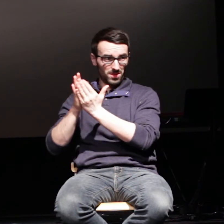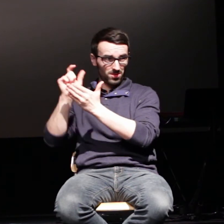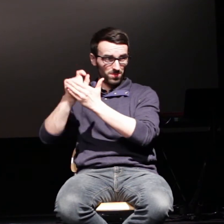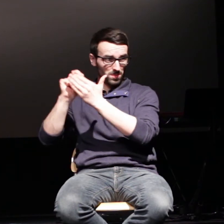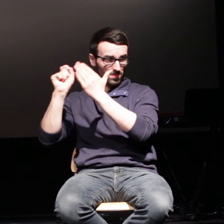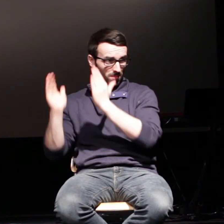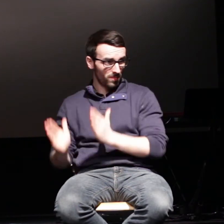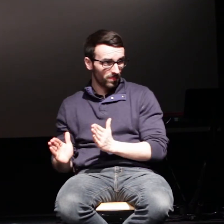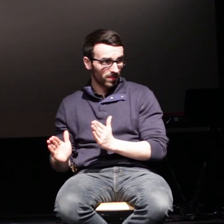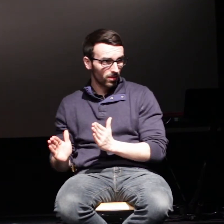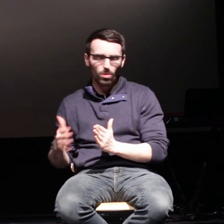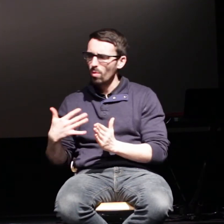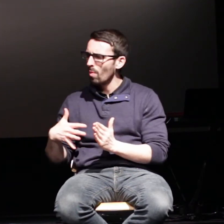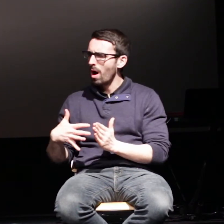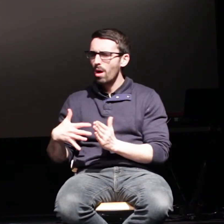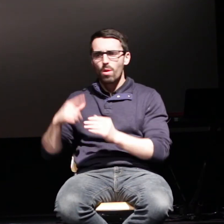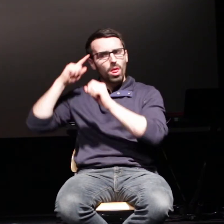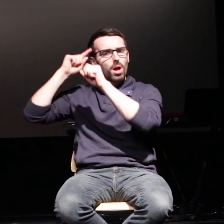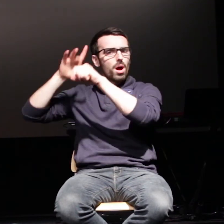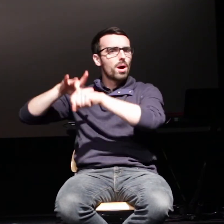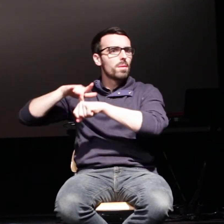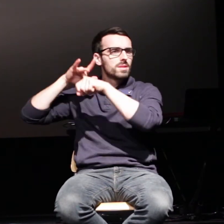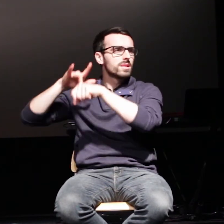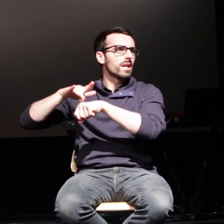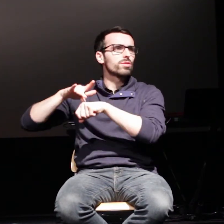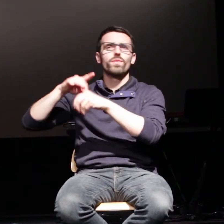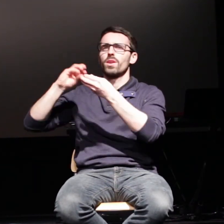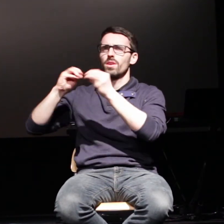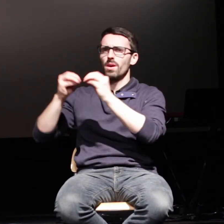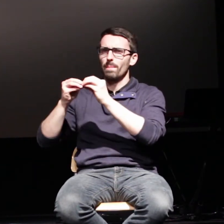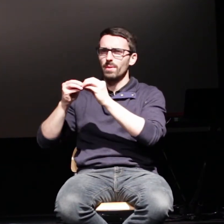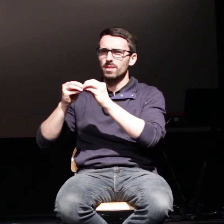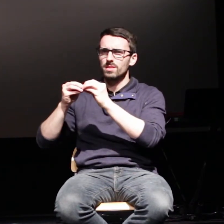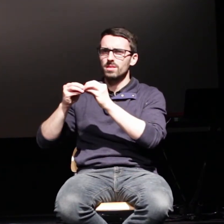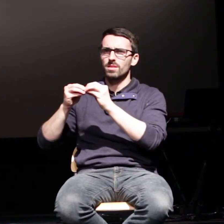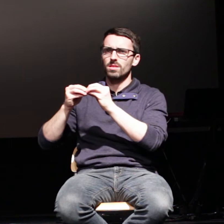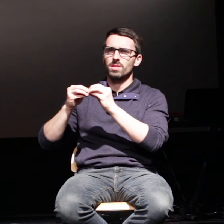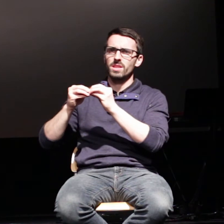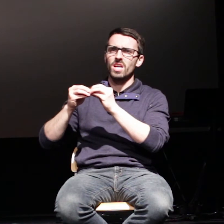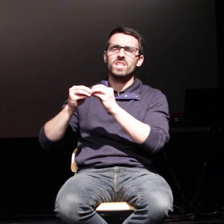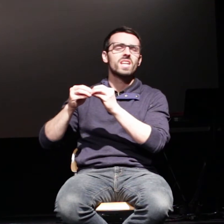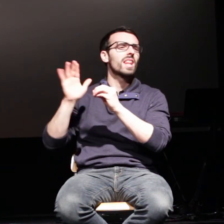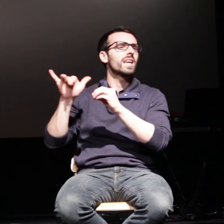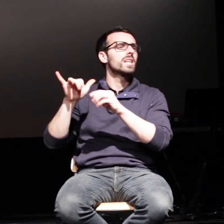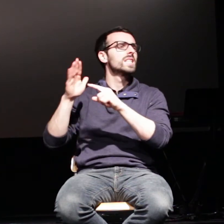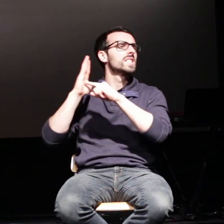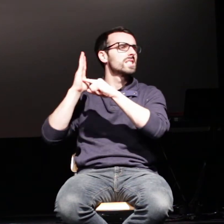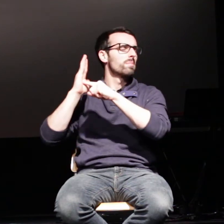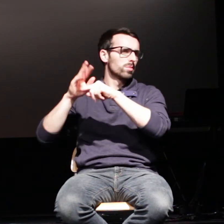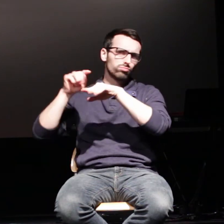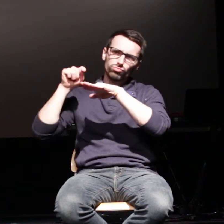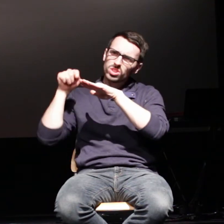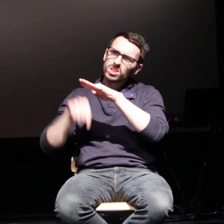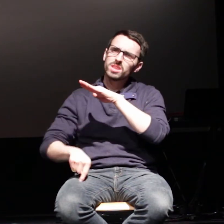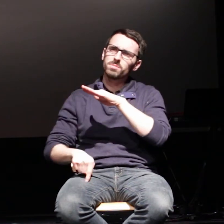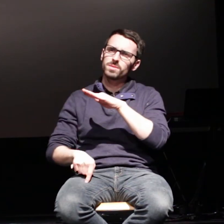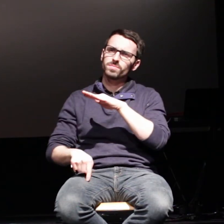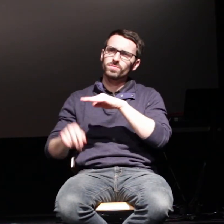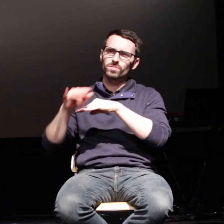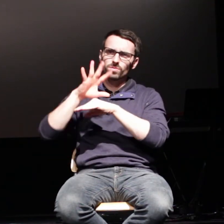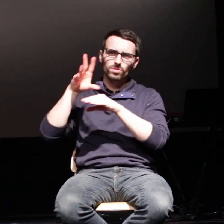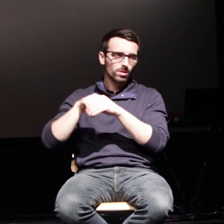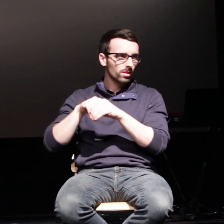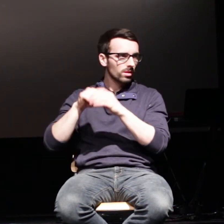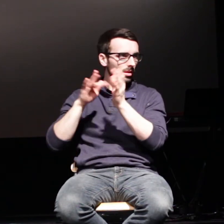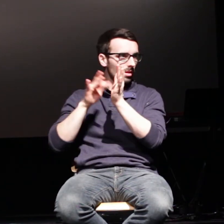equal numerically what they signified, but they also represented symbolically something deeper. In the Bible, The